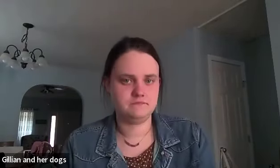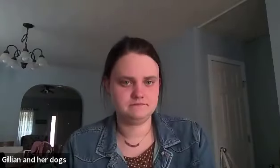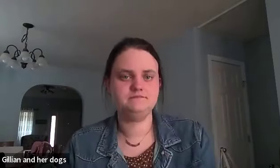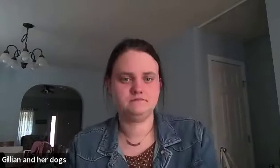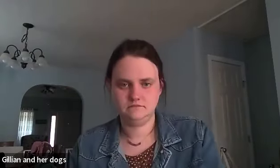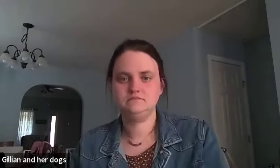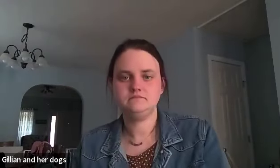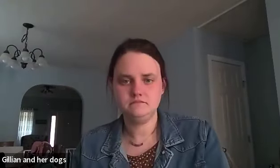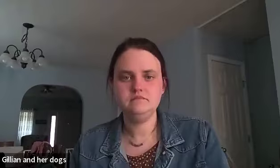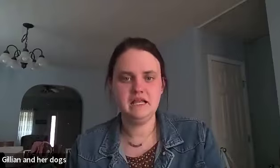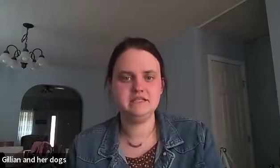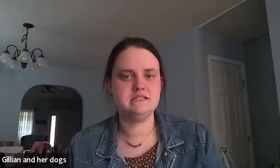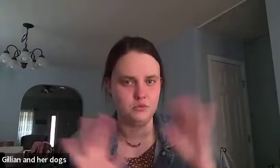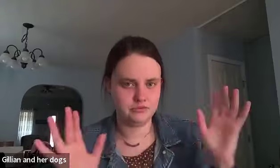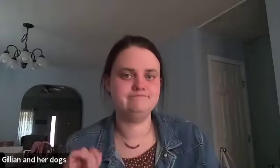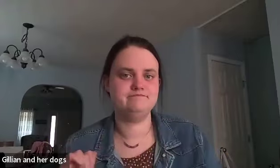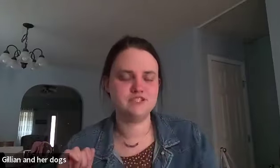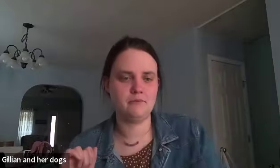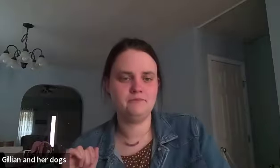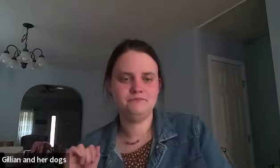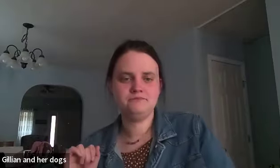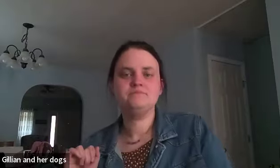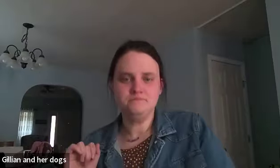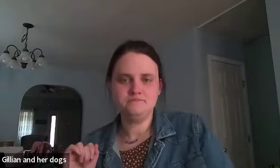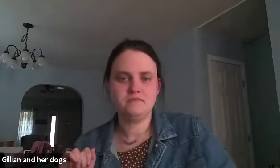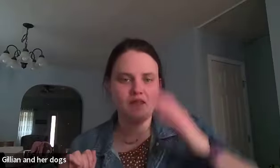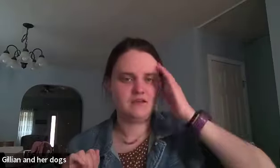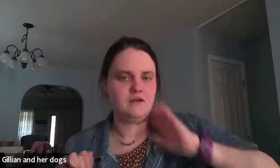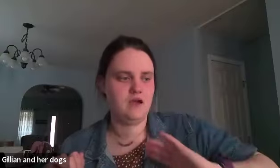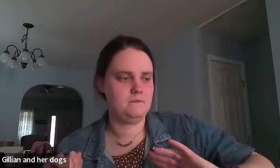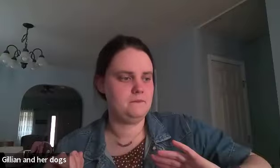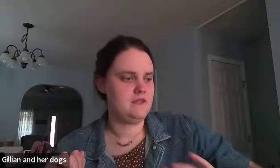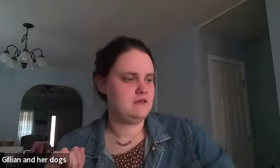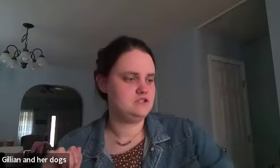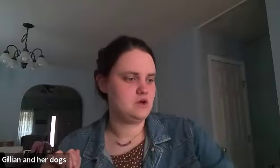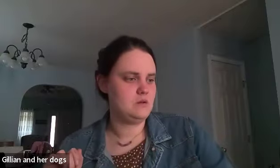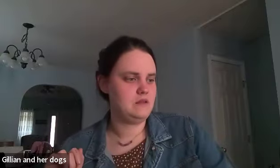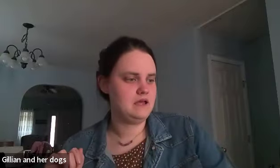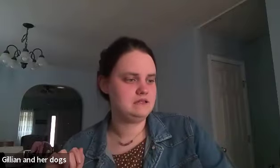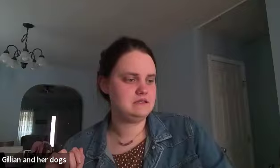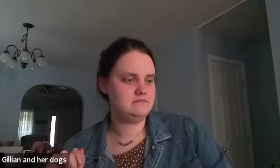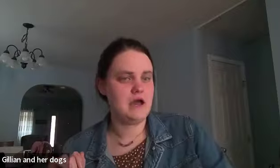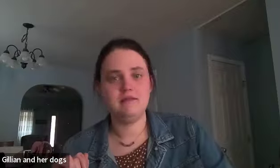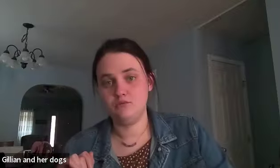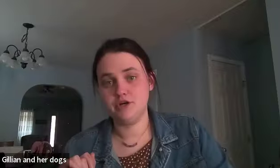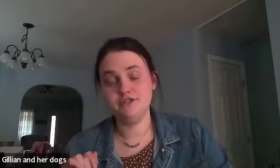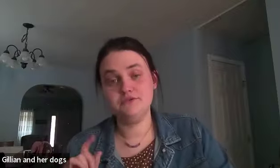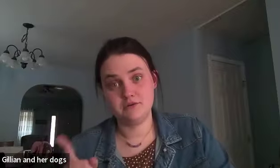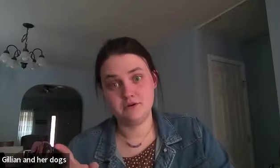thing. It does help. So, okay. So we're gonna do duck real